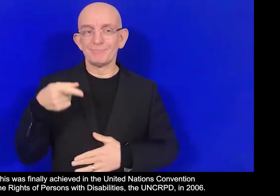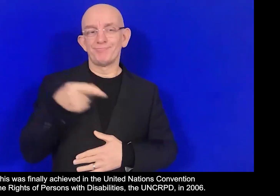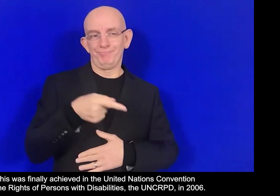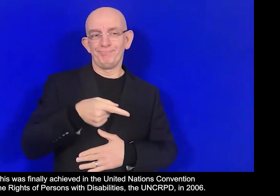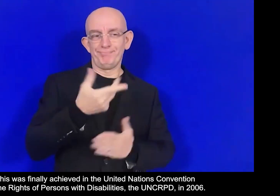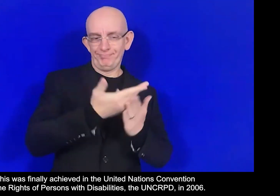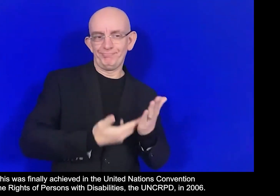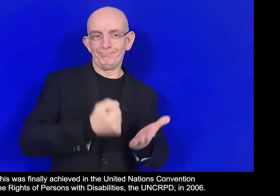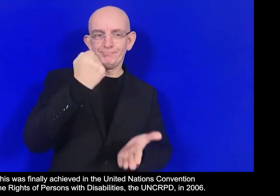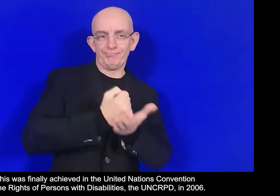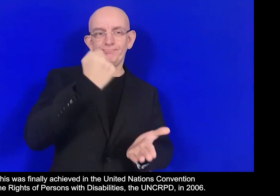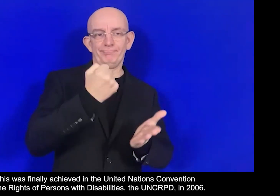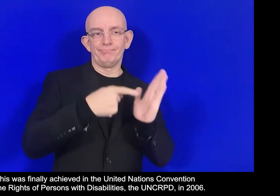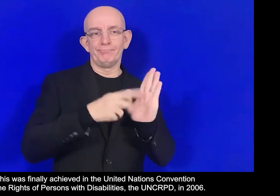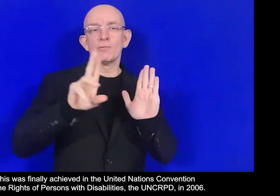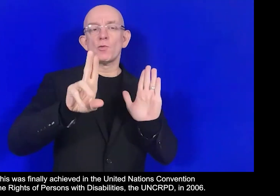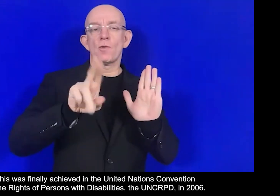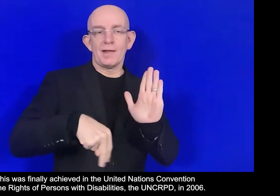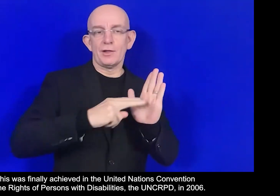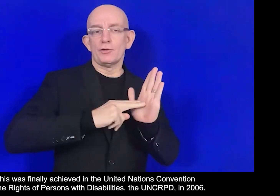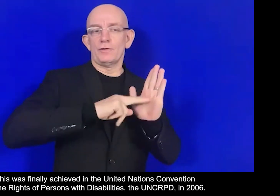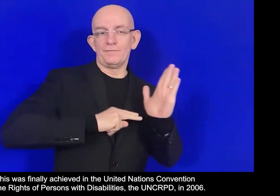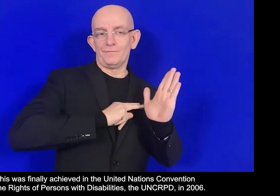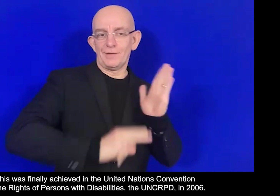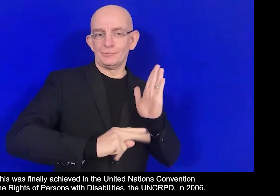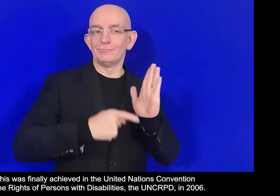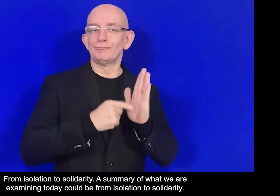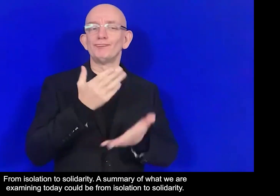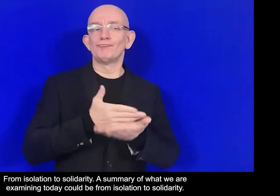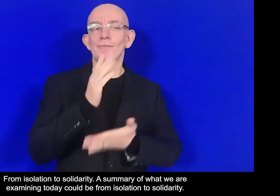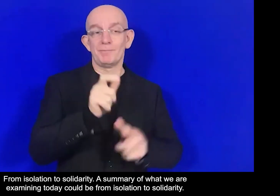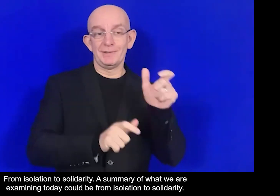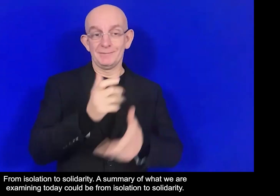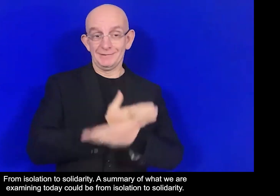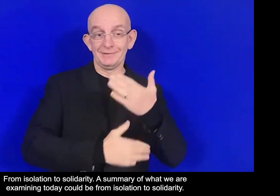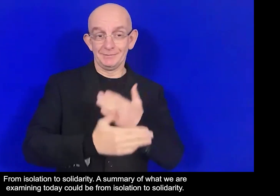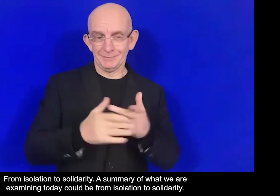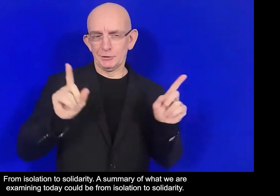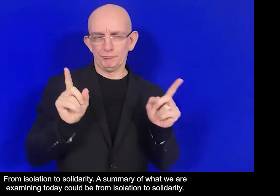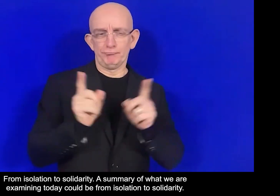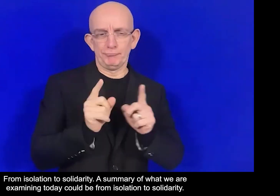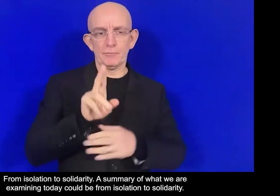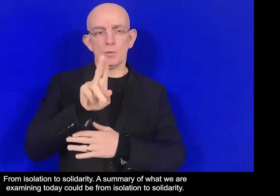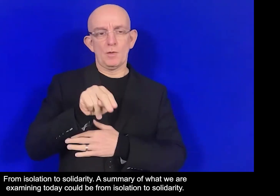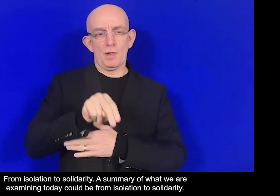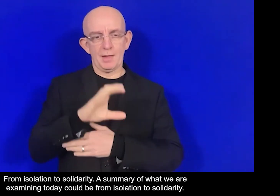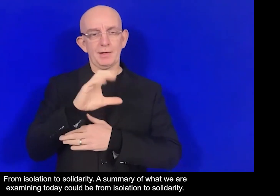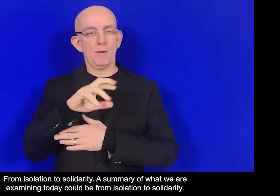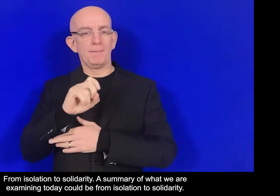the UNCRPD, in 2006. From isolation to